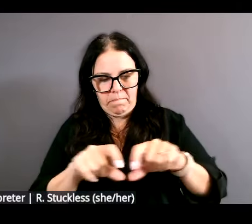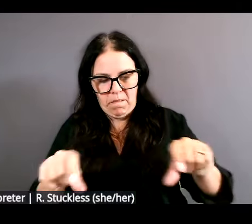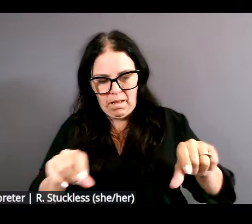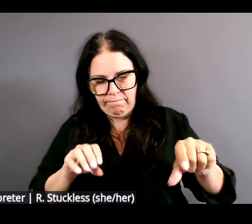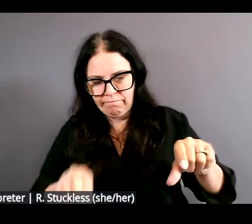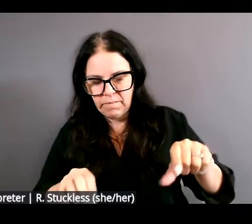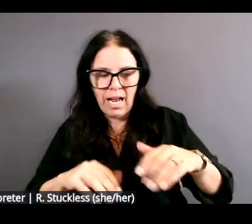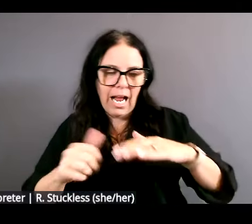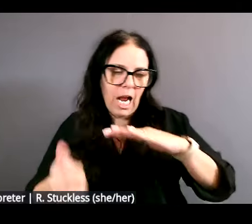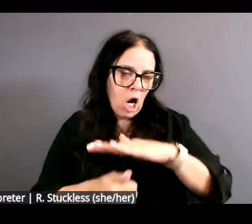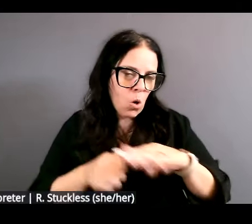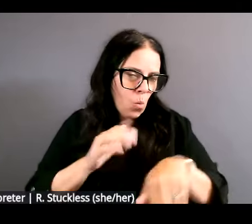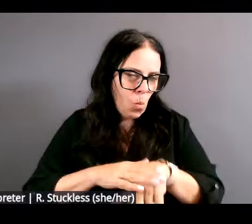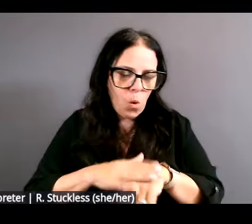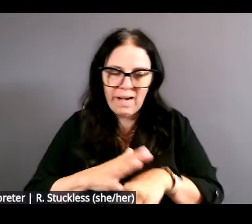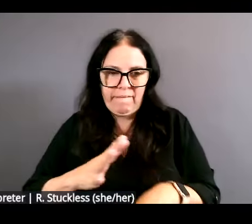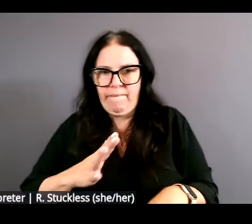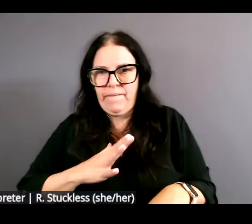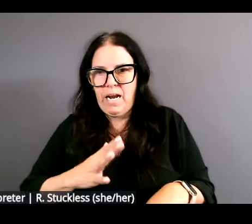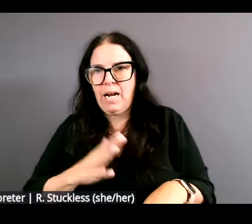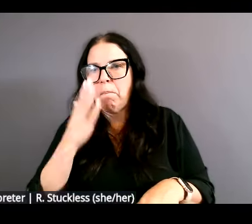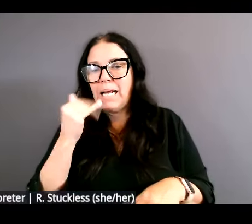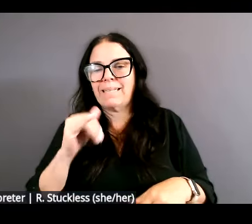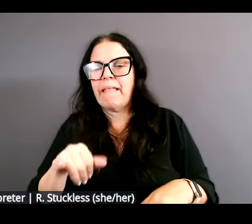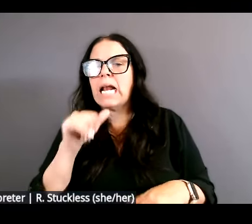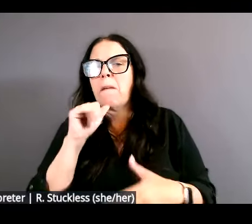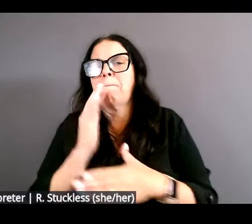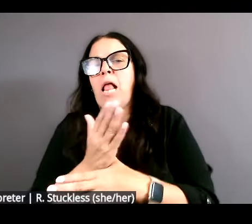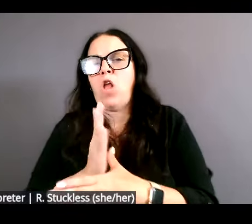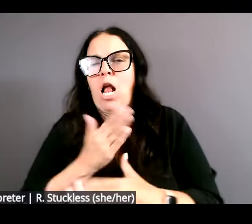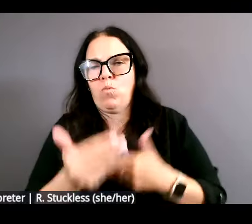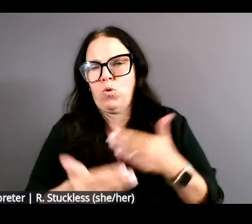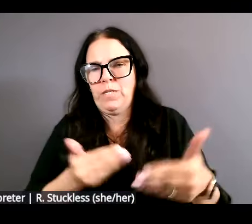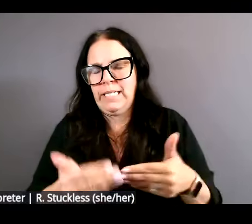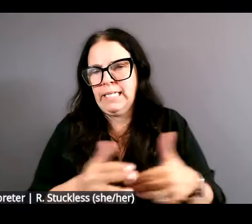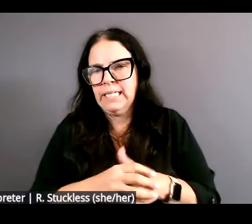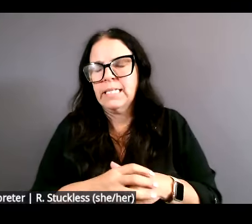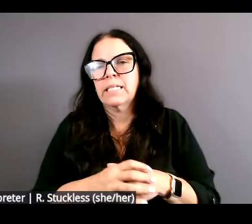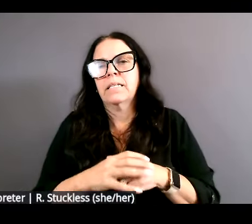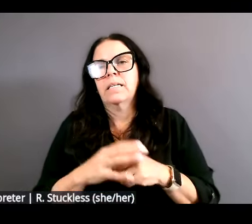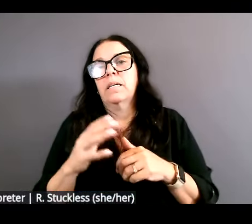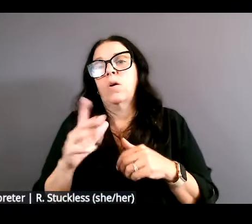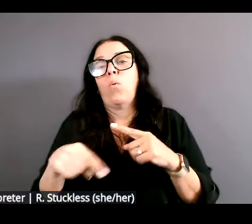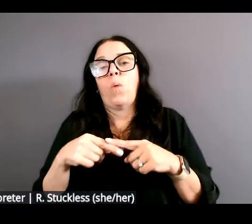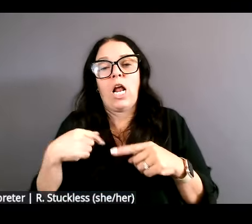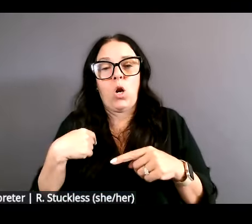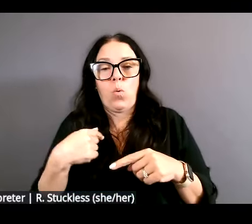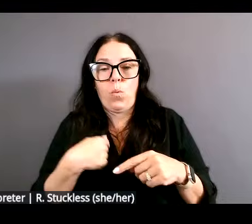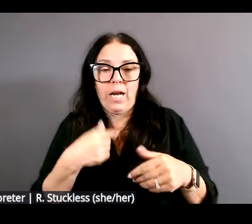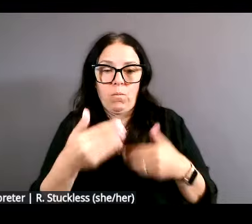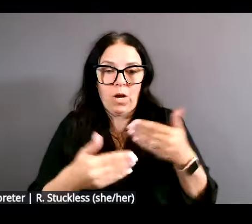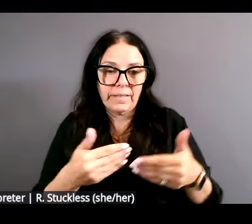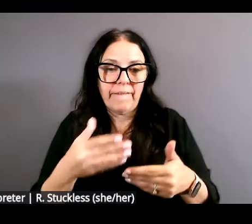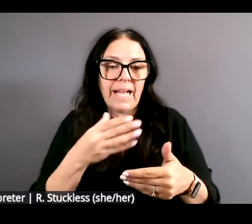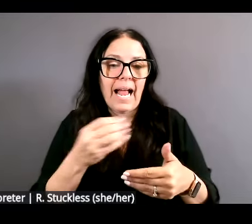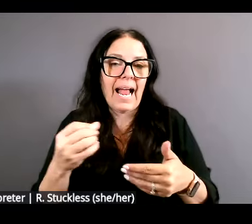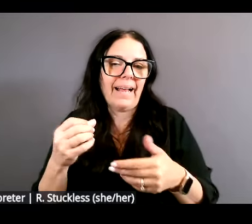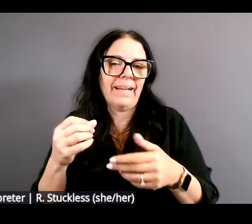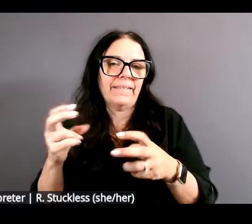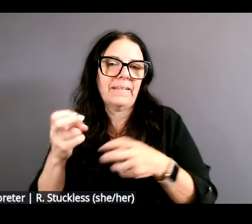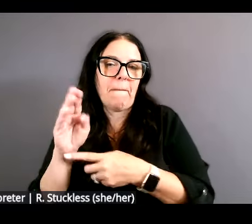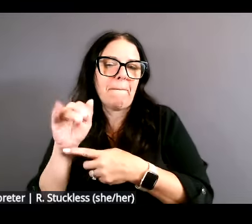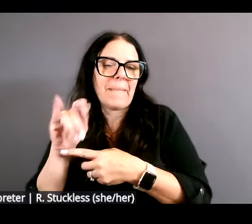things like that, because that's out of our way. When we are processing and when we are bait stamping, and I know this is a recall petition, so it's slightly different, but